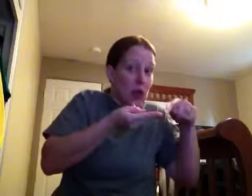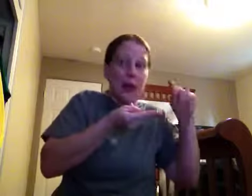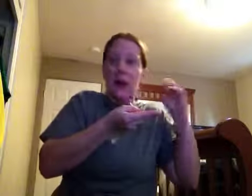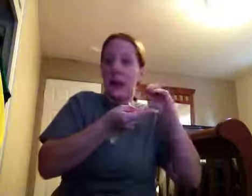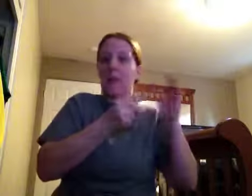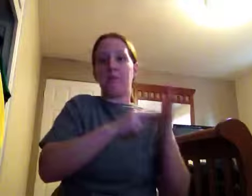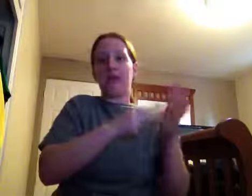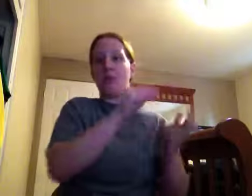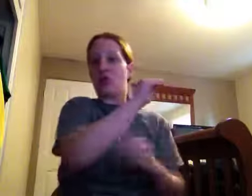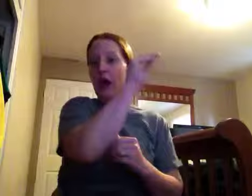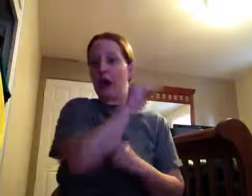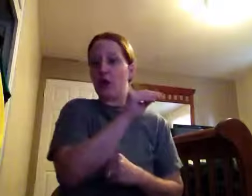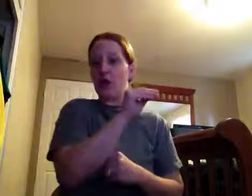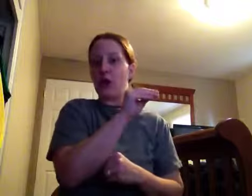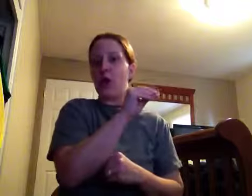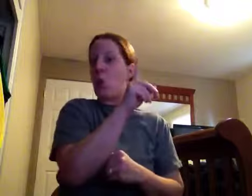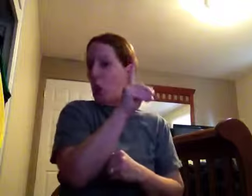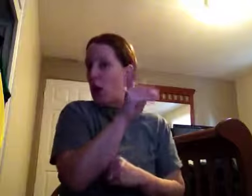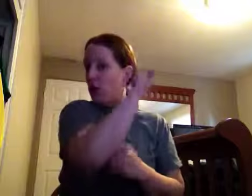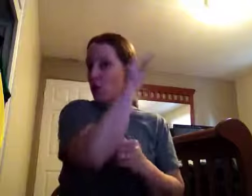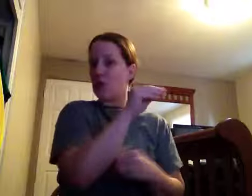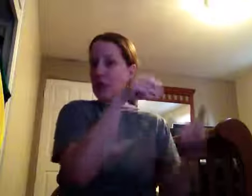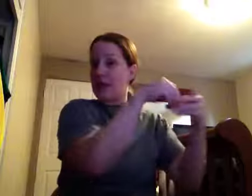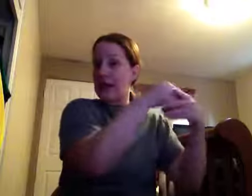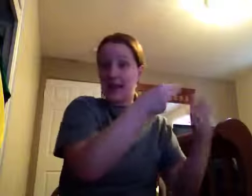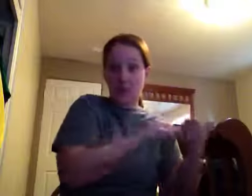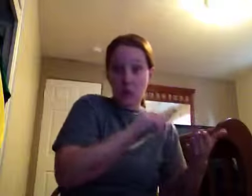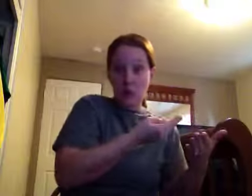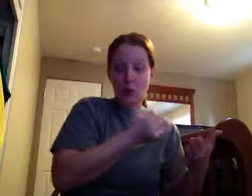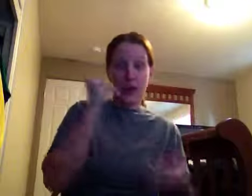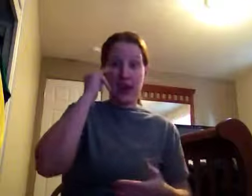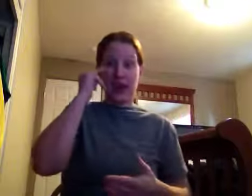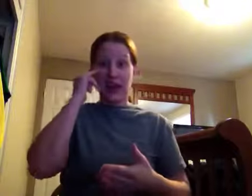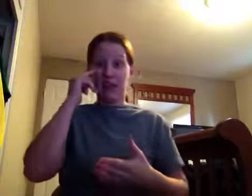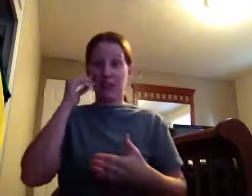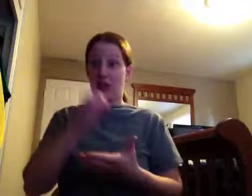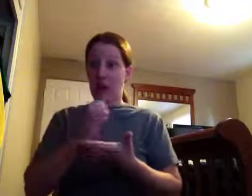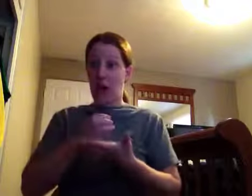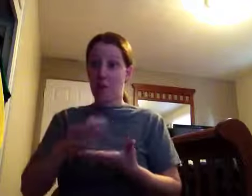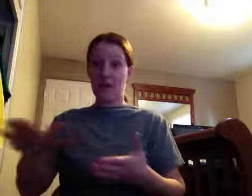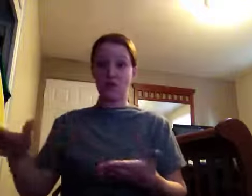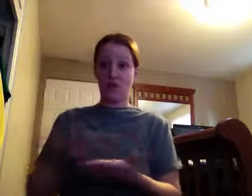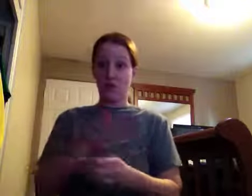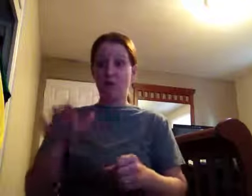have everything in the cup filled up, right, everything in the spoon. And I have 100% if I have this whole pool filled up.